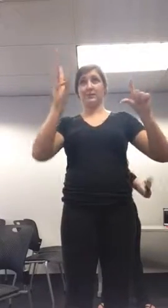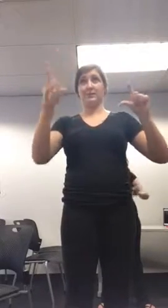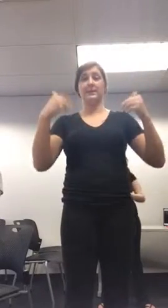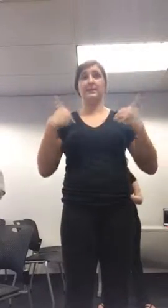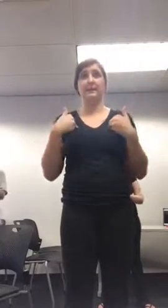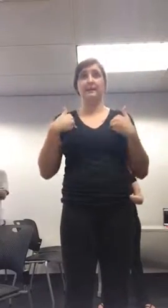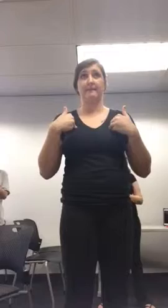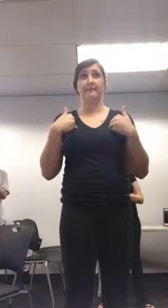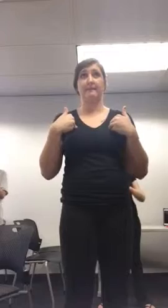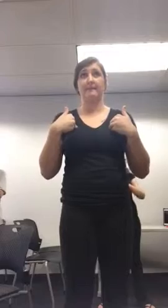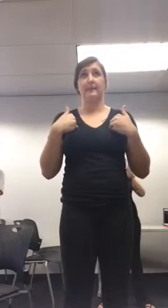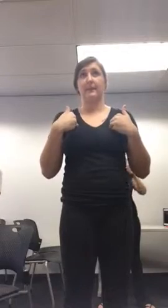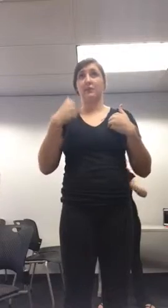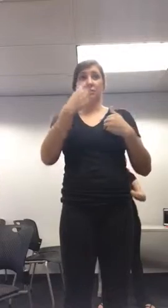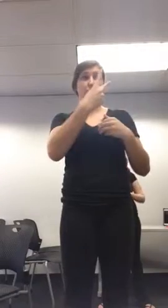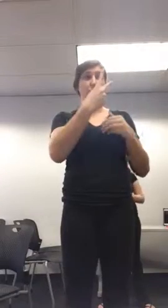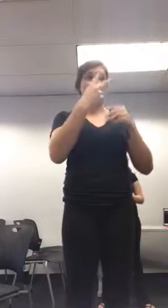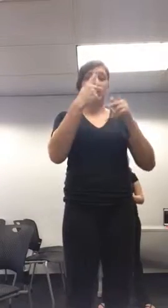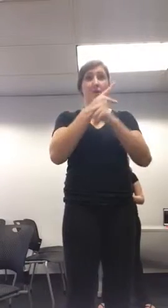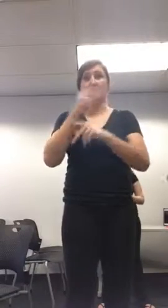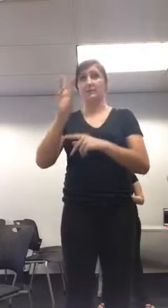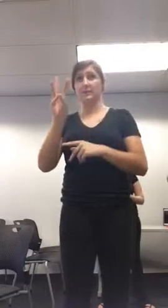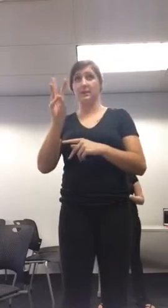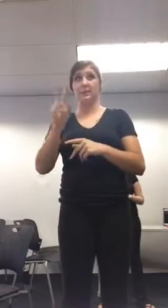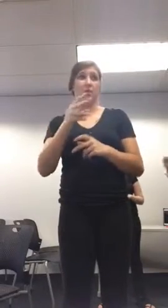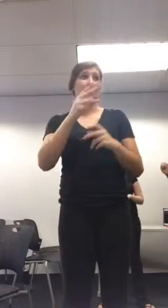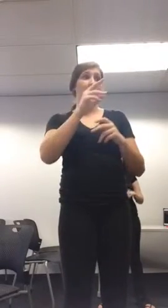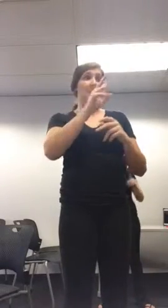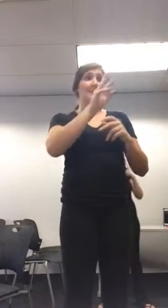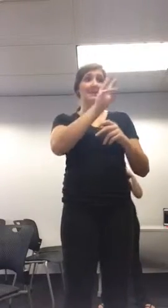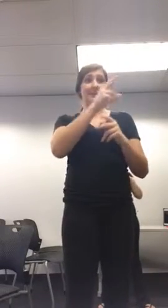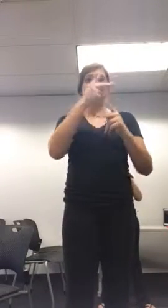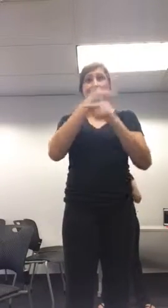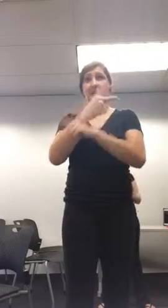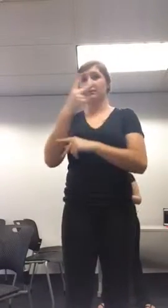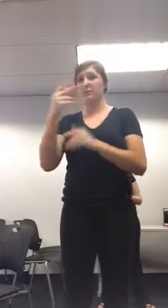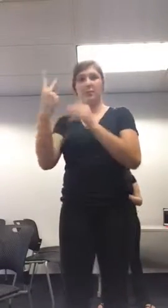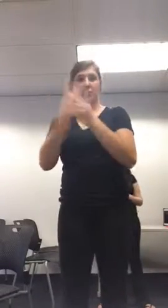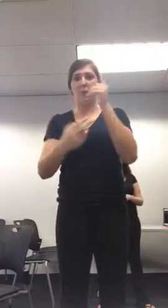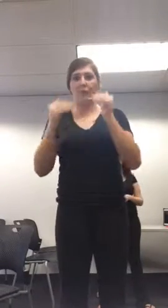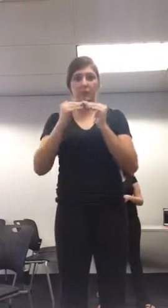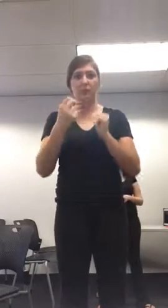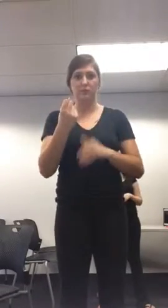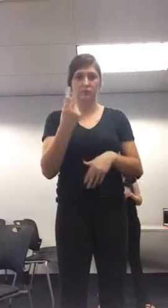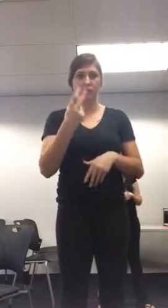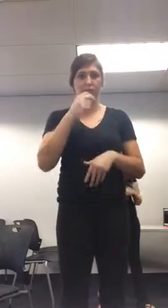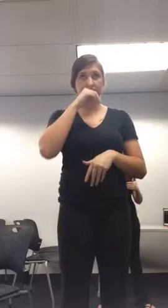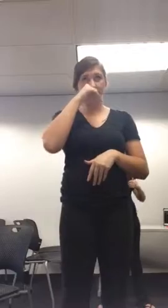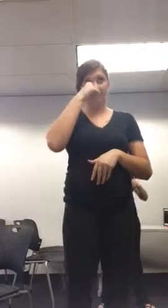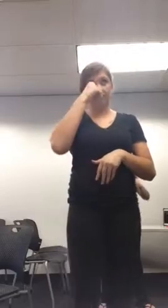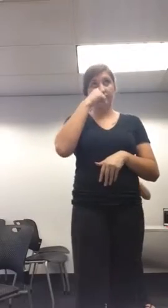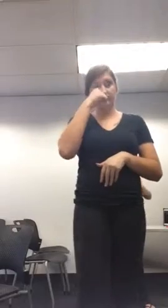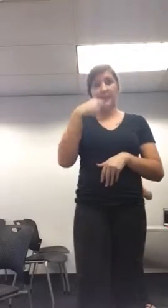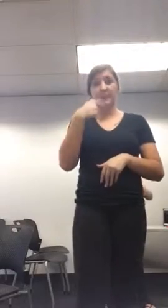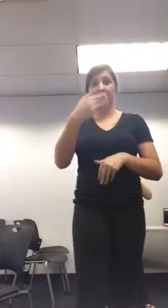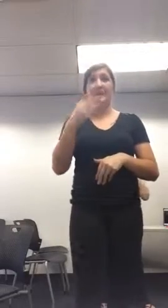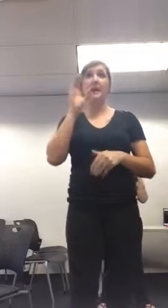so that 2 times 6, or 6 times 2, is 12. And the next visual gives a third